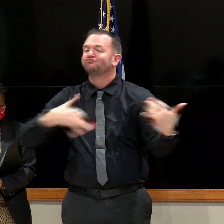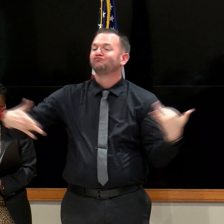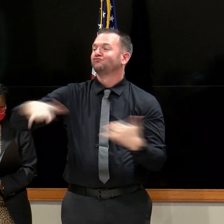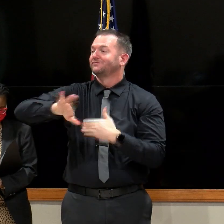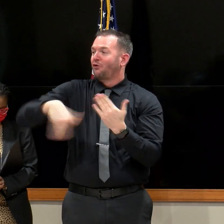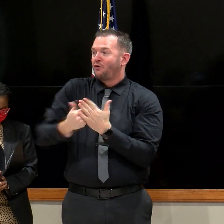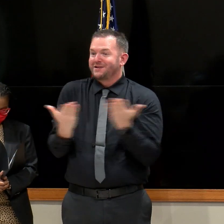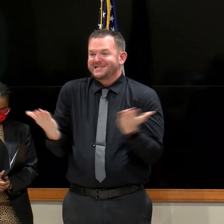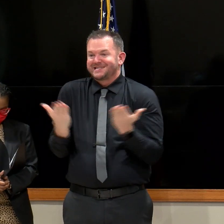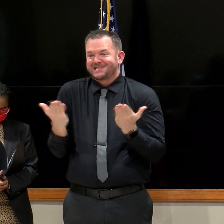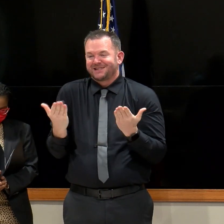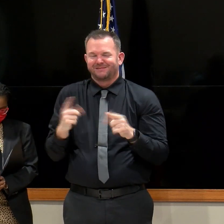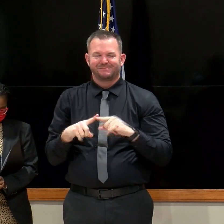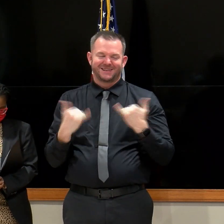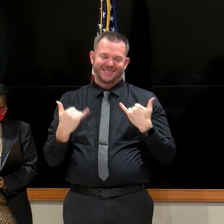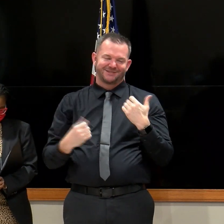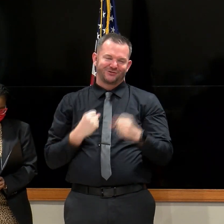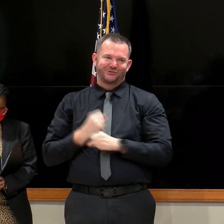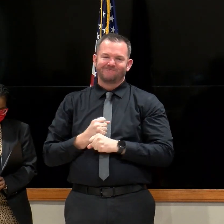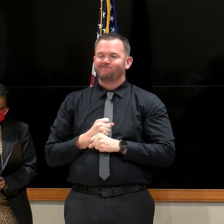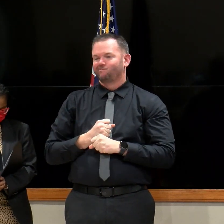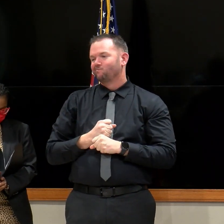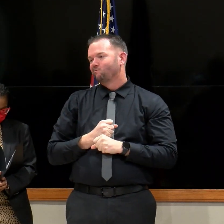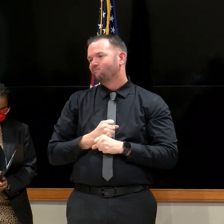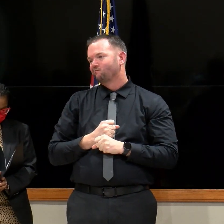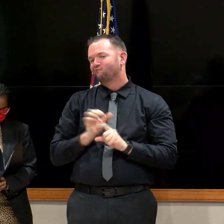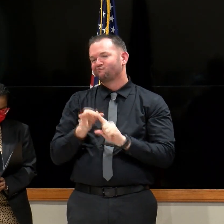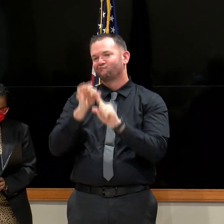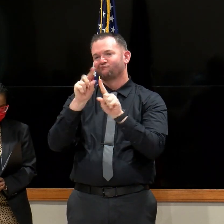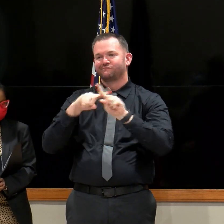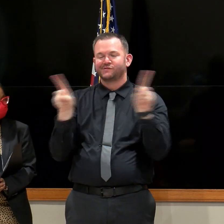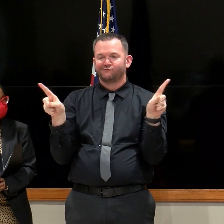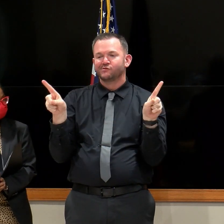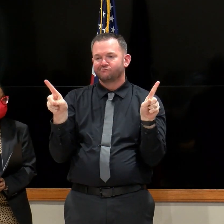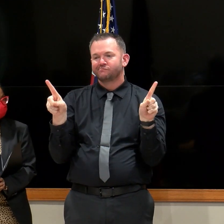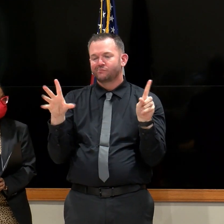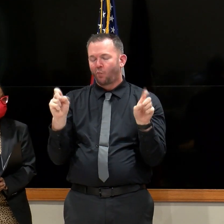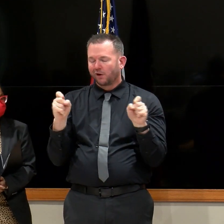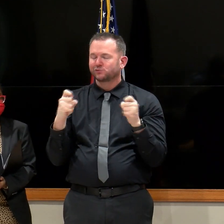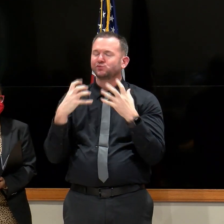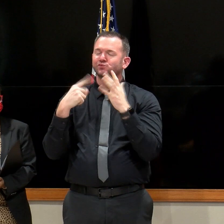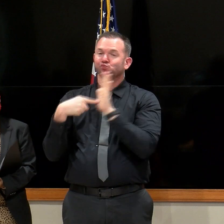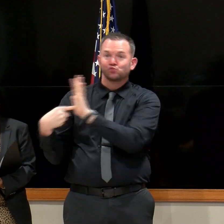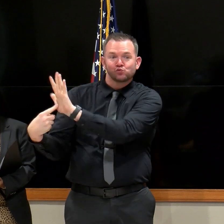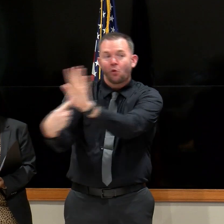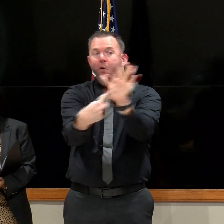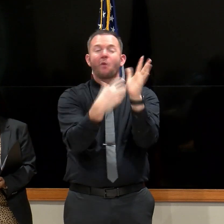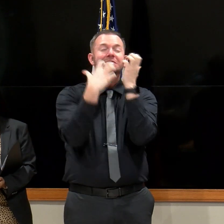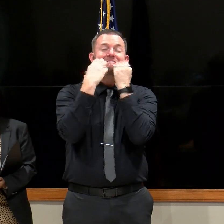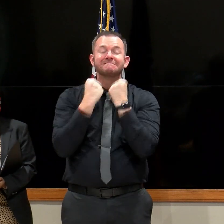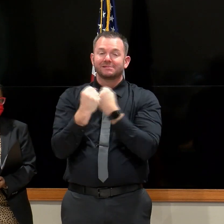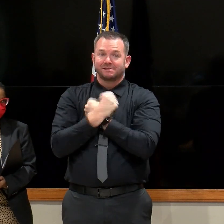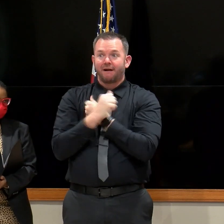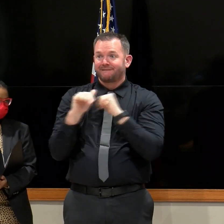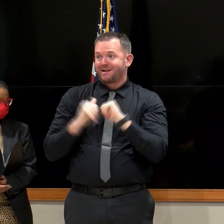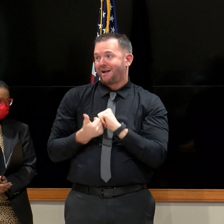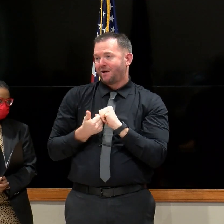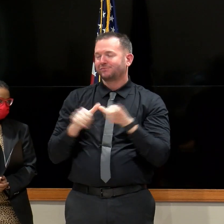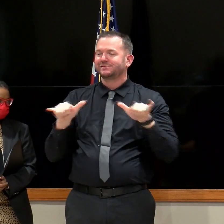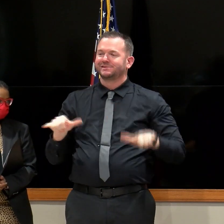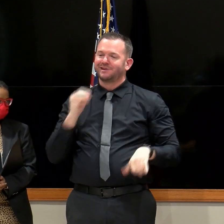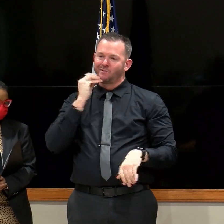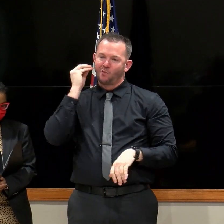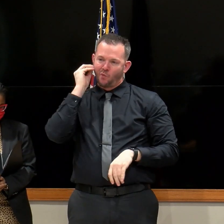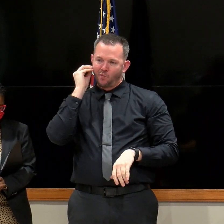is just going to be different. And so we're going to show our love for each other by staying physically apart, but we are